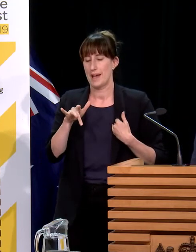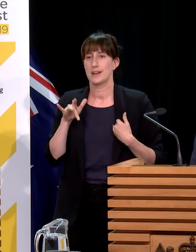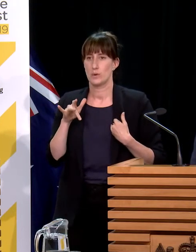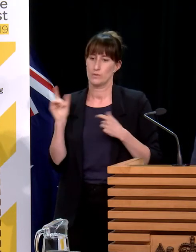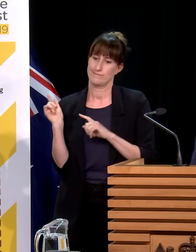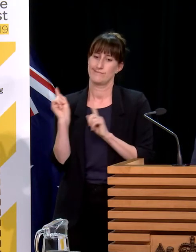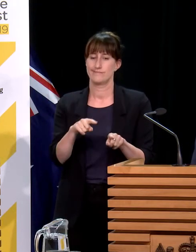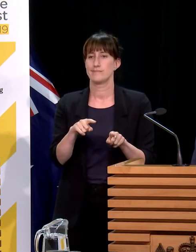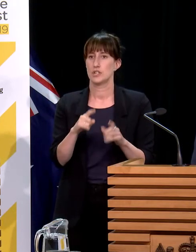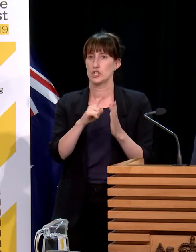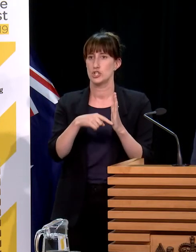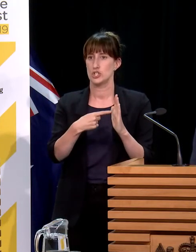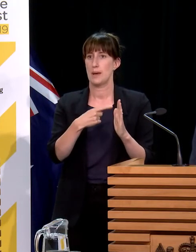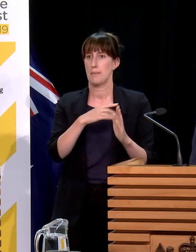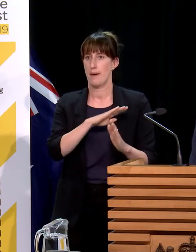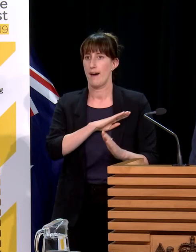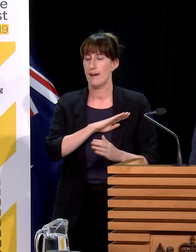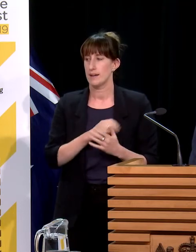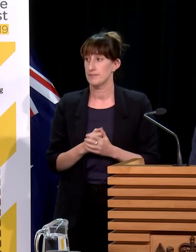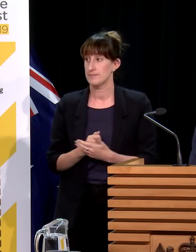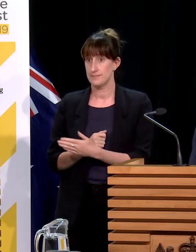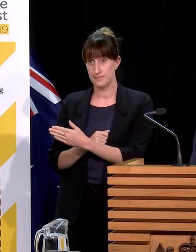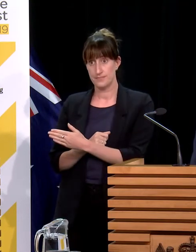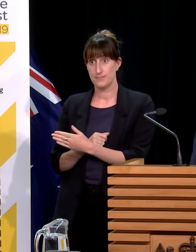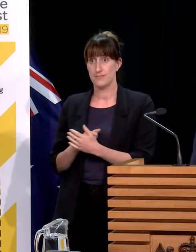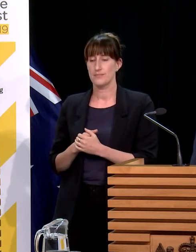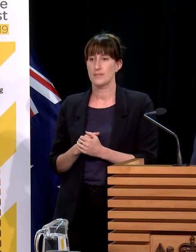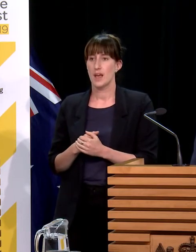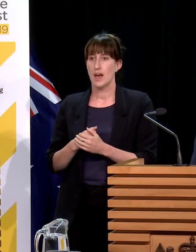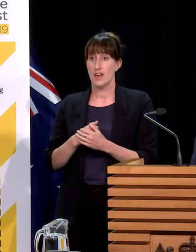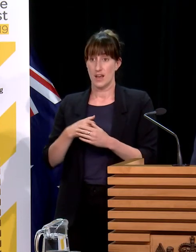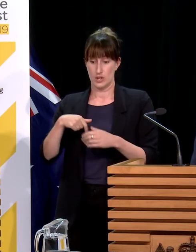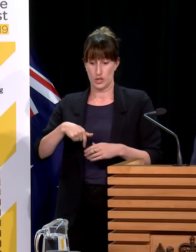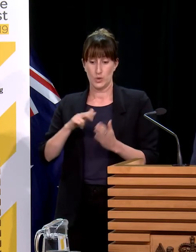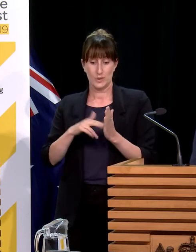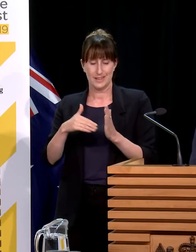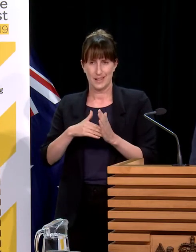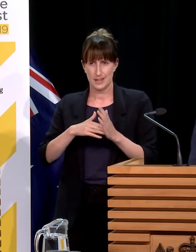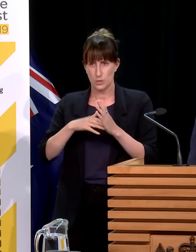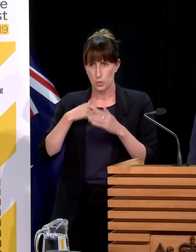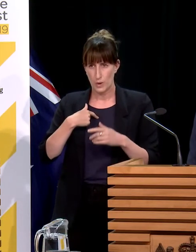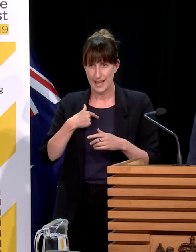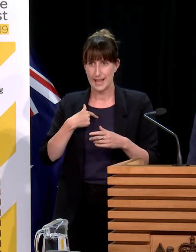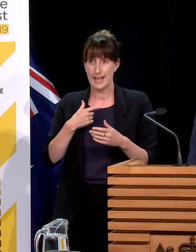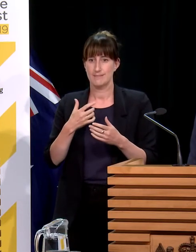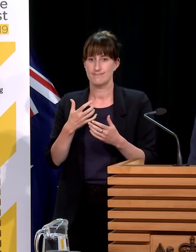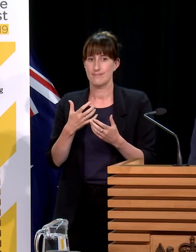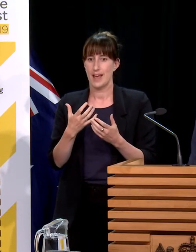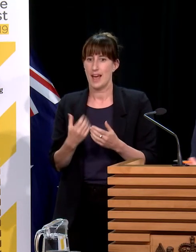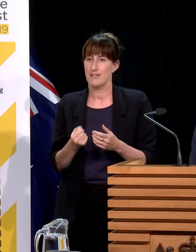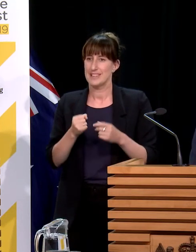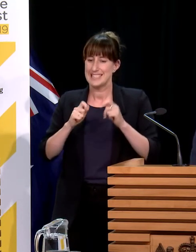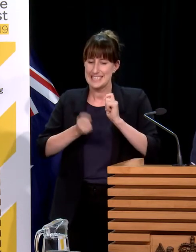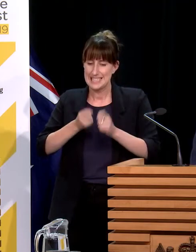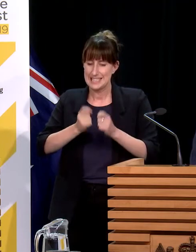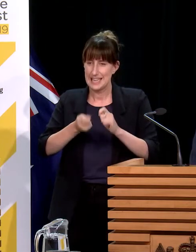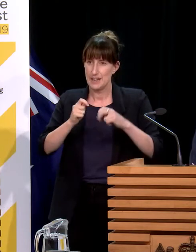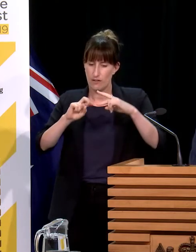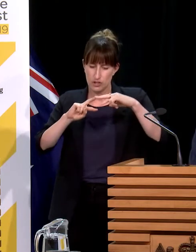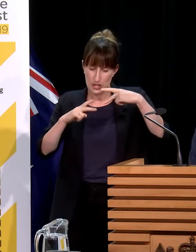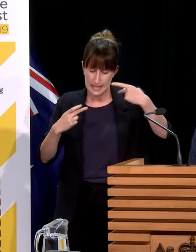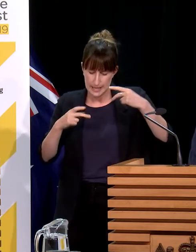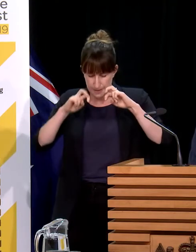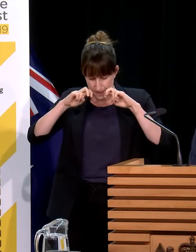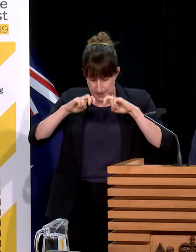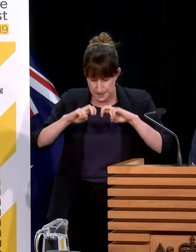us, and we're one of the only countries that is doing this, doing the genome sequencing for every case that we get. means that if there are matches